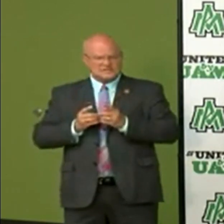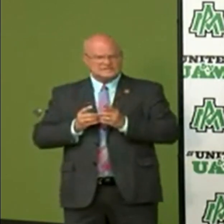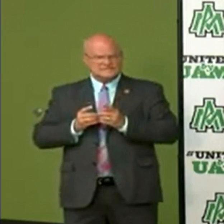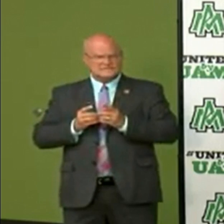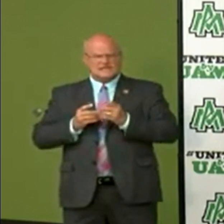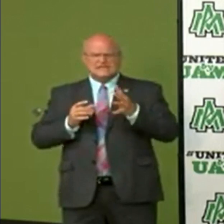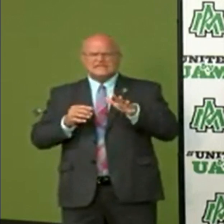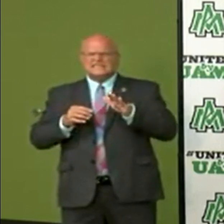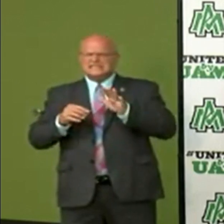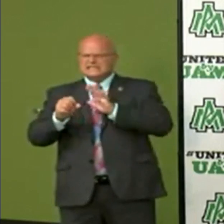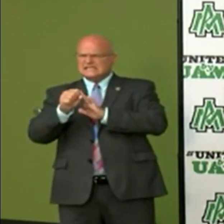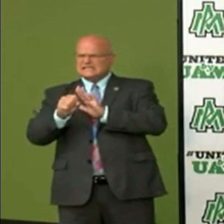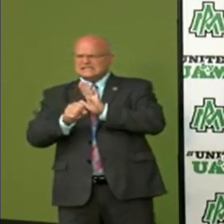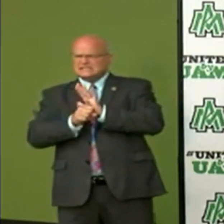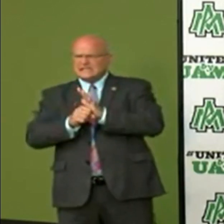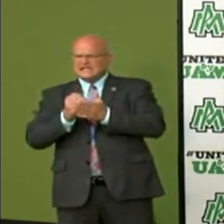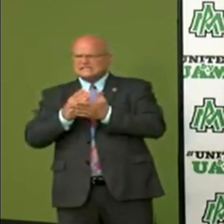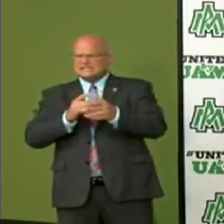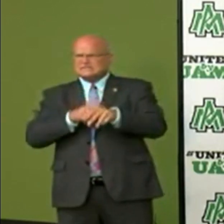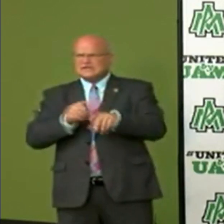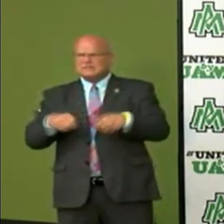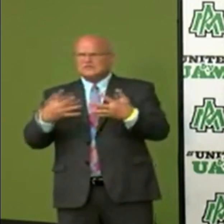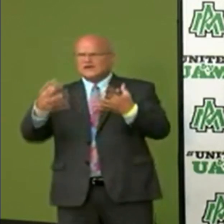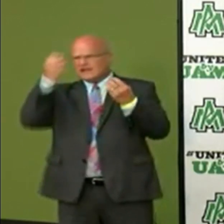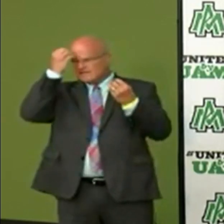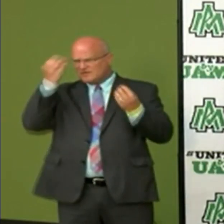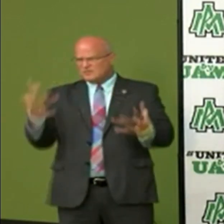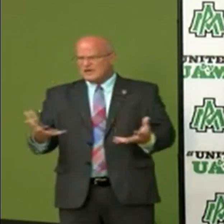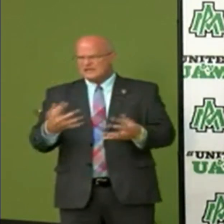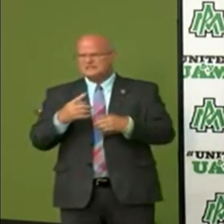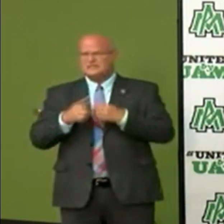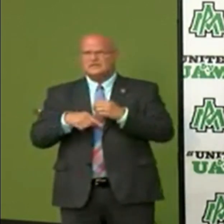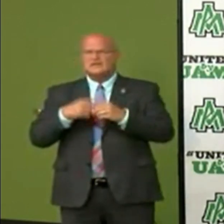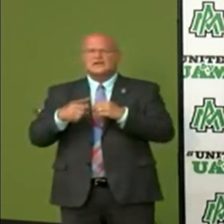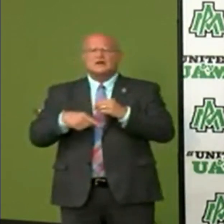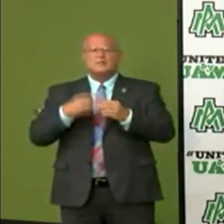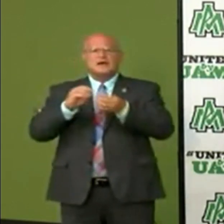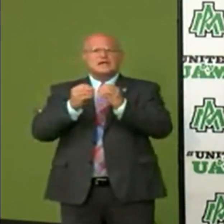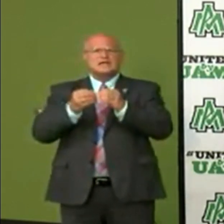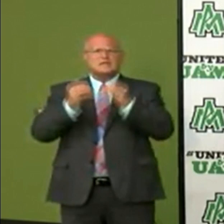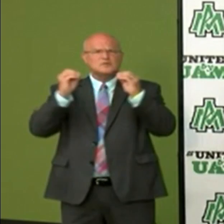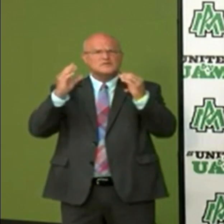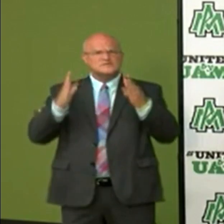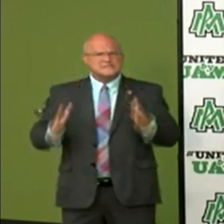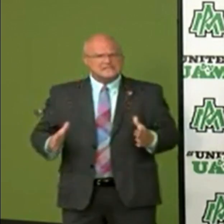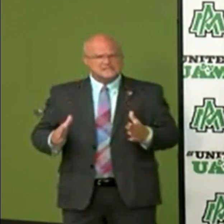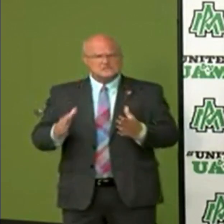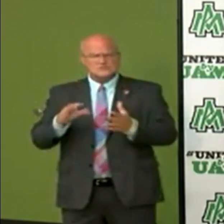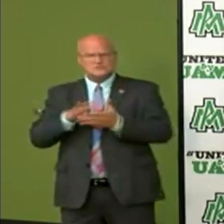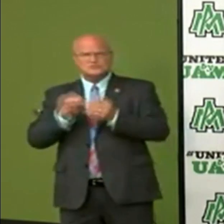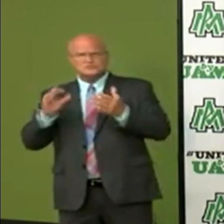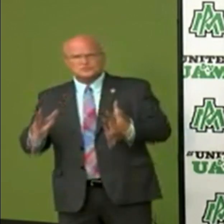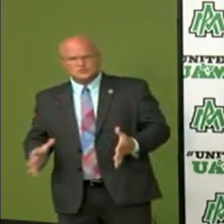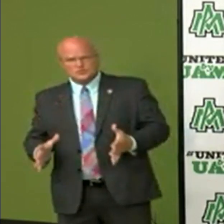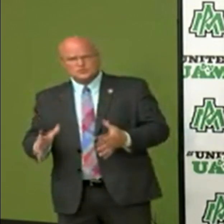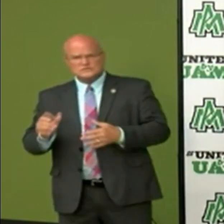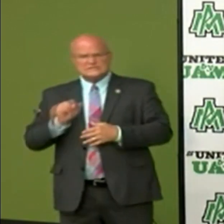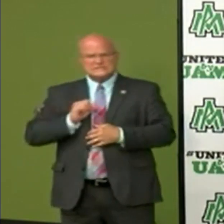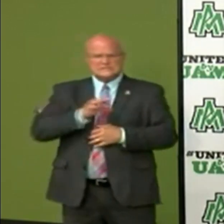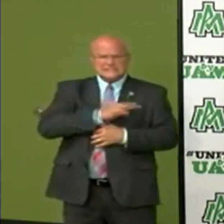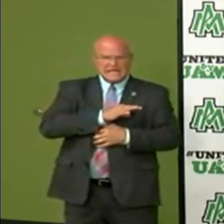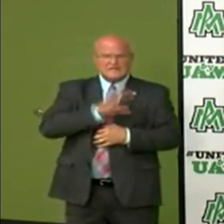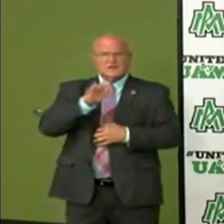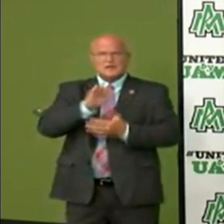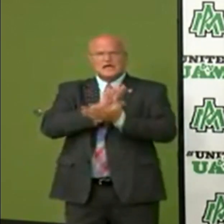the state going to be at some point providing information on number of teachers, number of students, number of staff